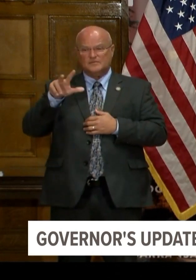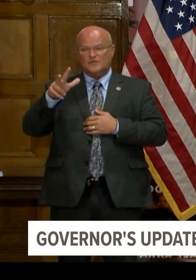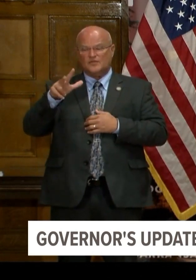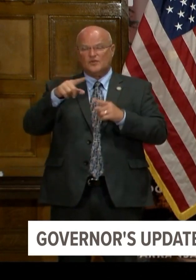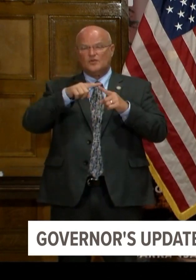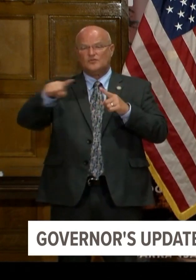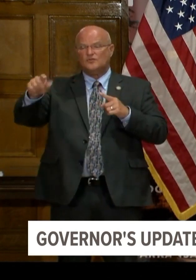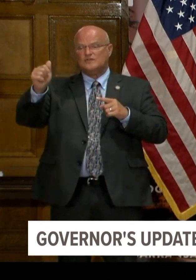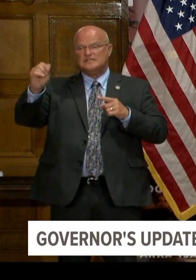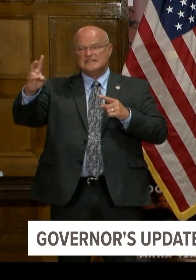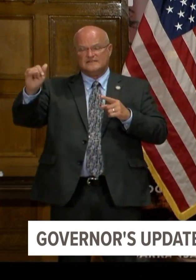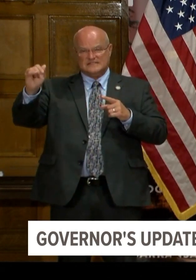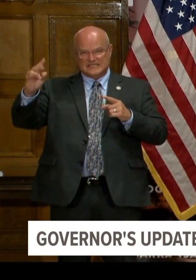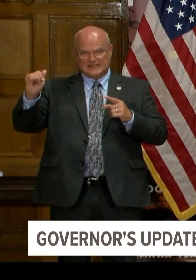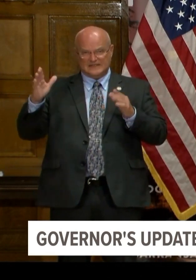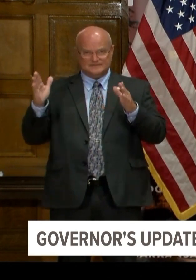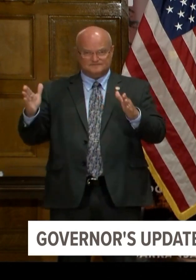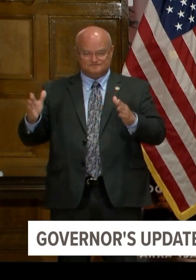through the 17th.